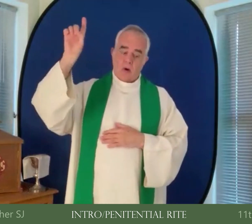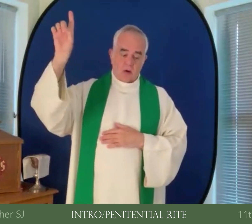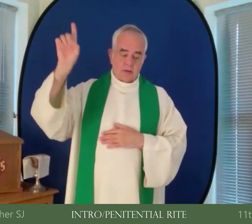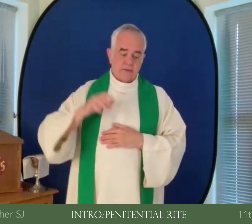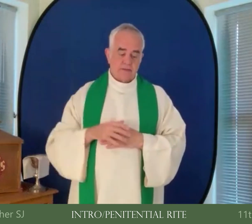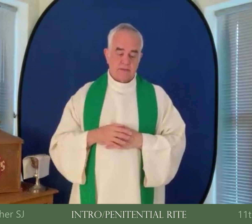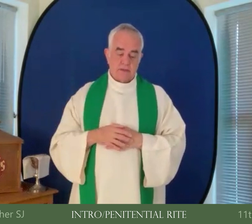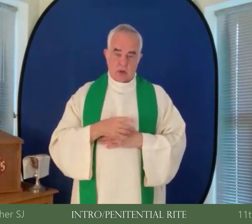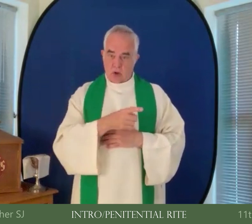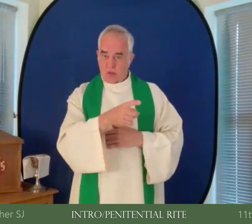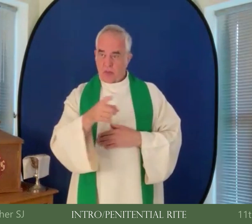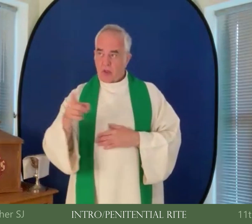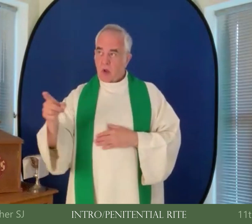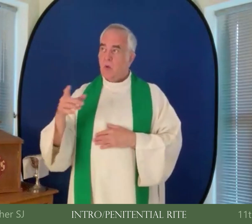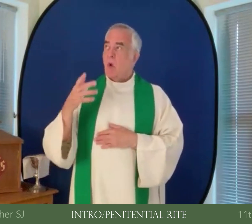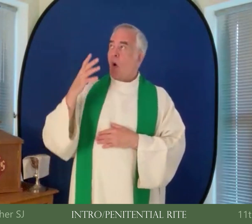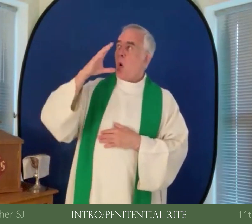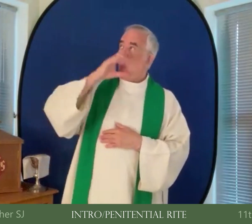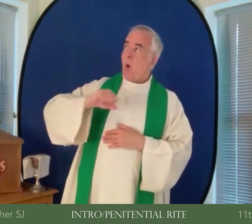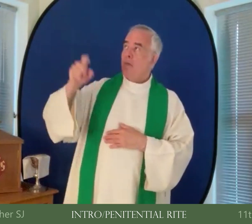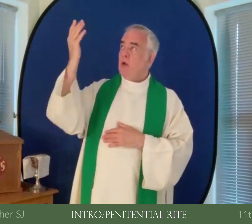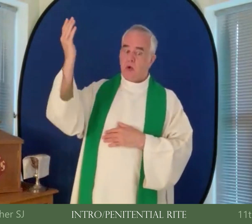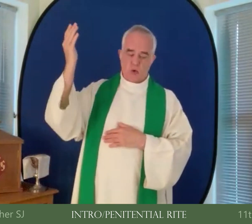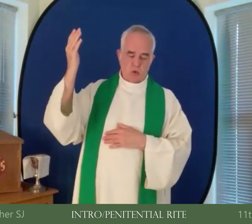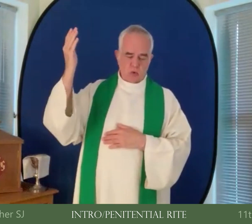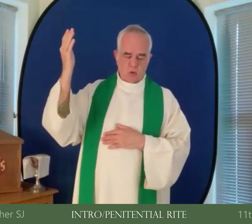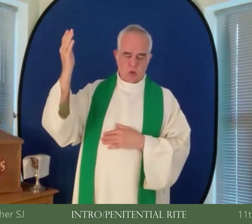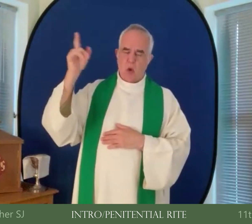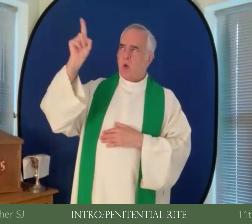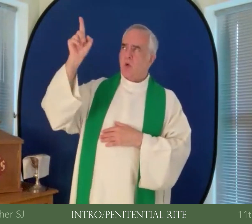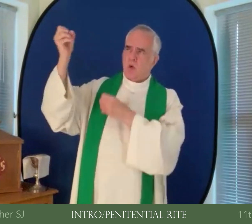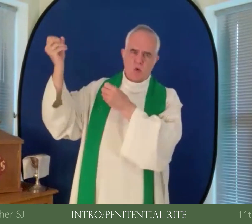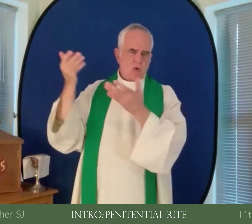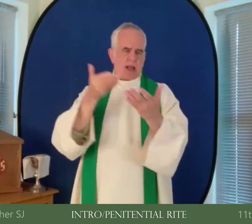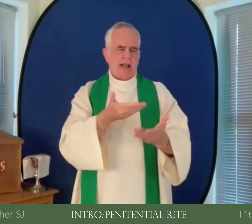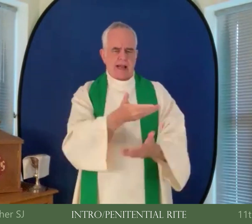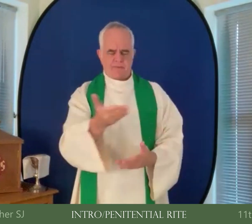God, thou hope in you give them